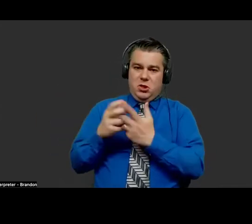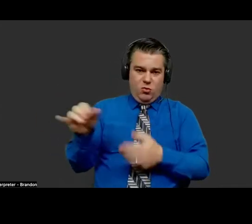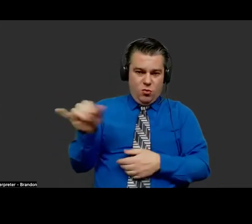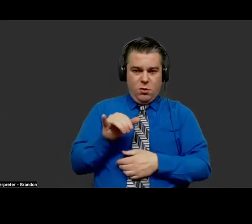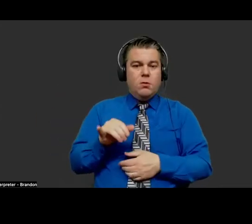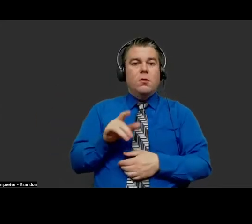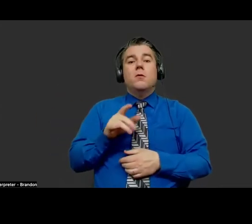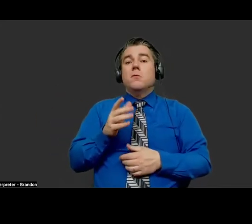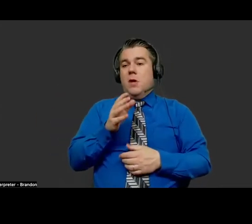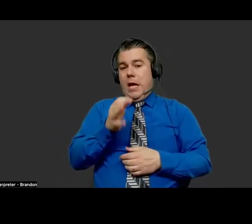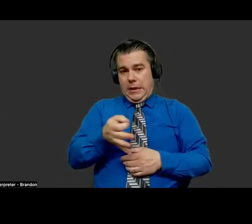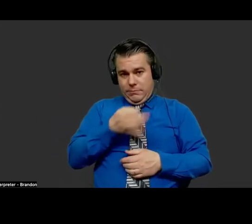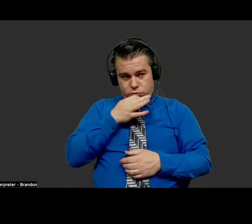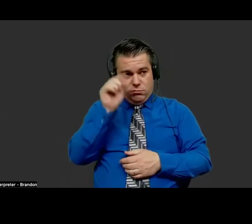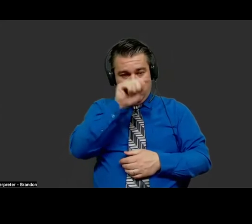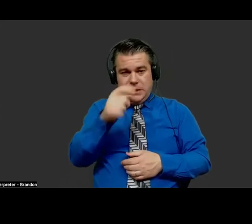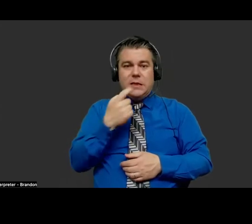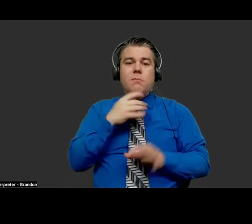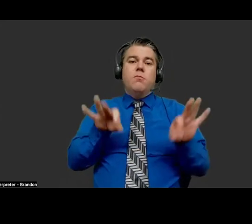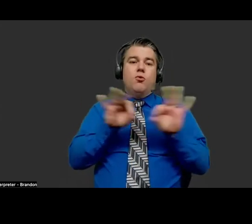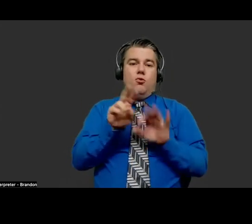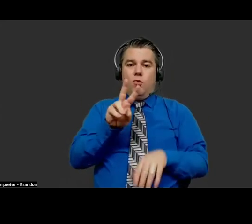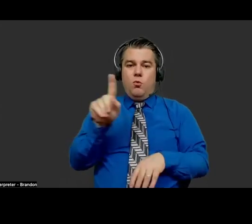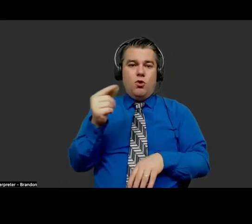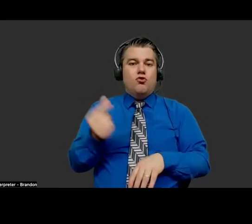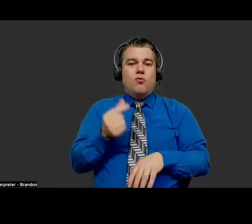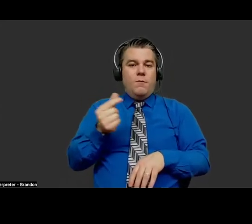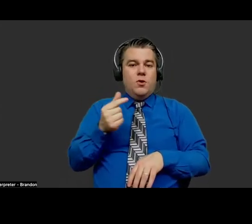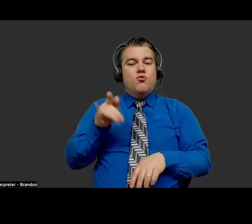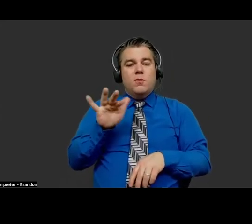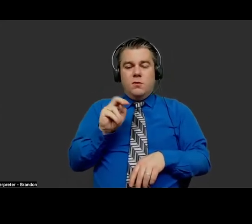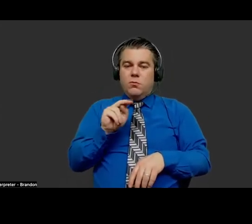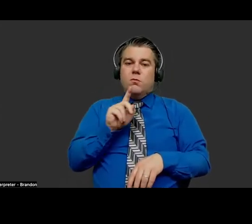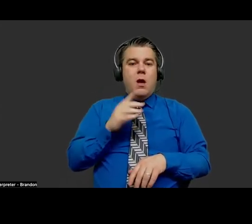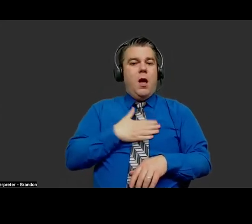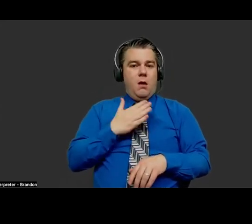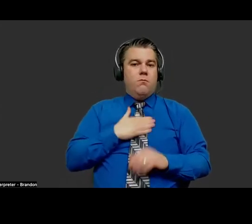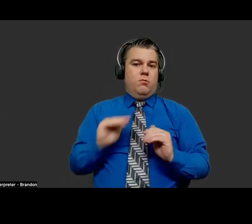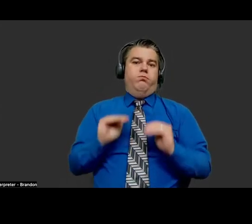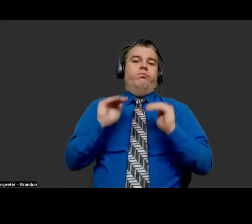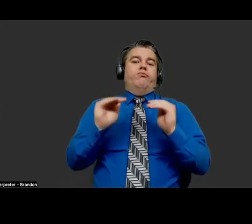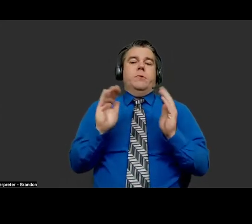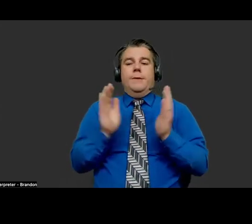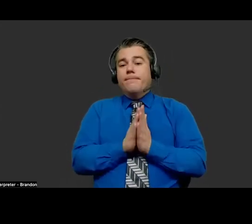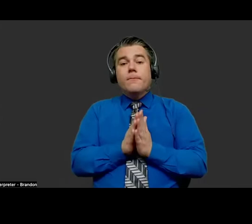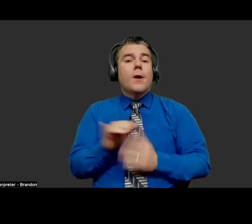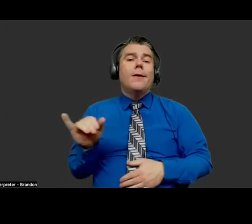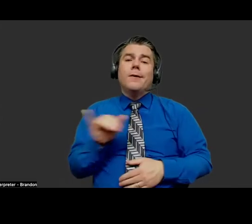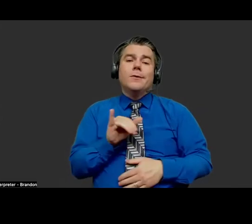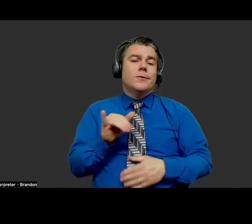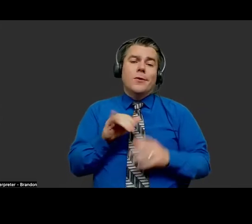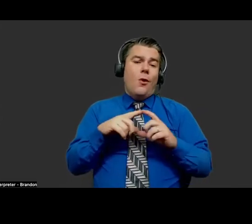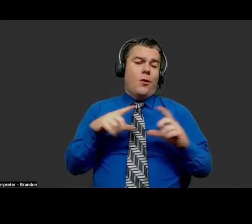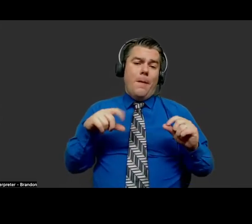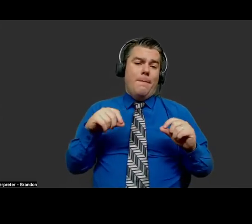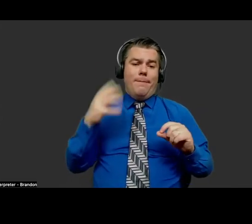are saying is important to get 21 grams of protein. So I'm glad we leveled up to that. Also, the packaging is beautiful. If